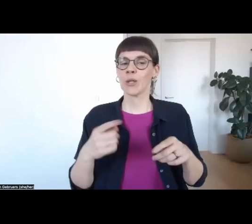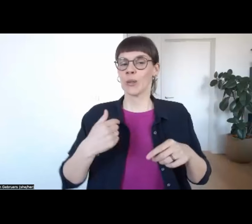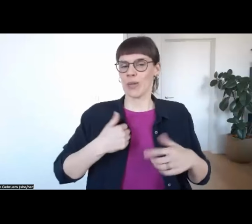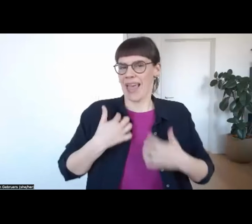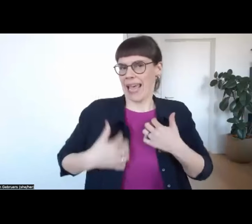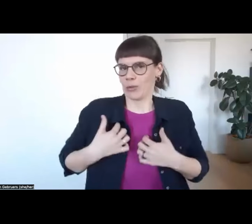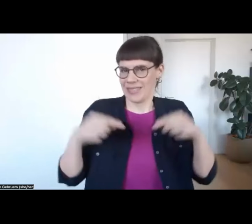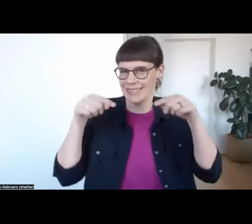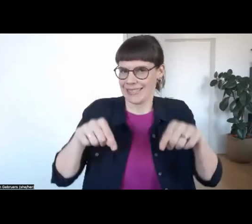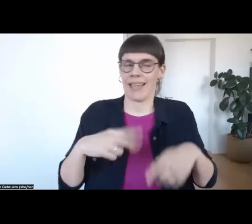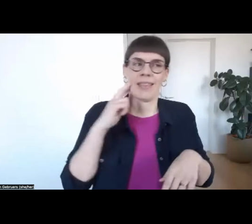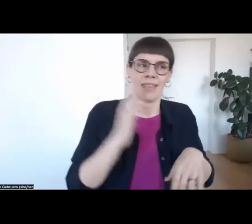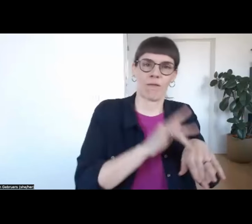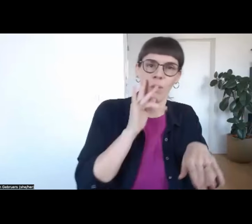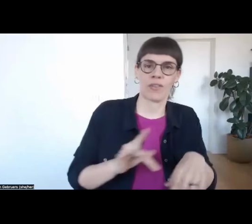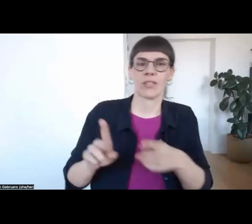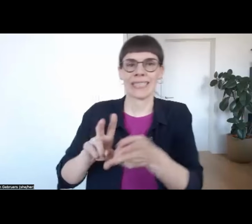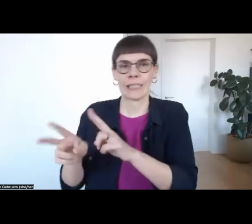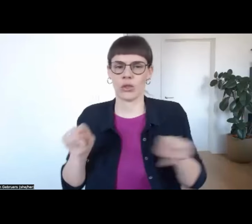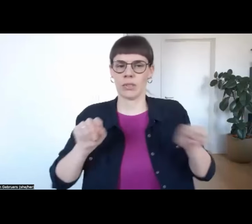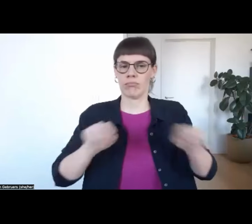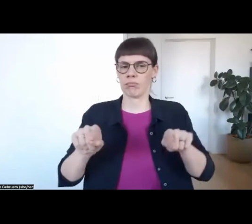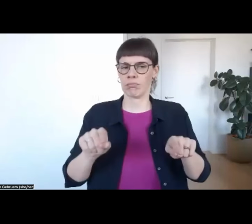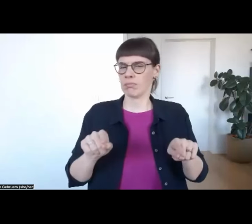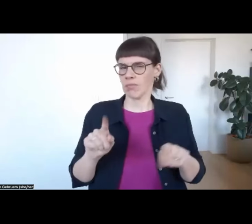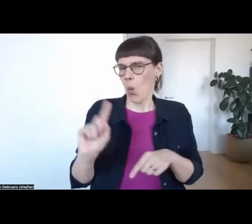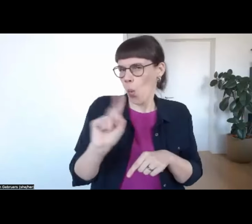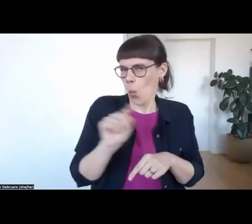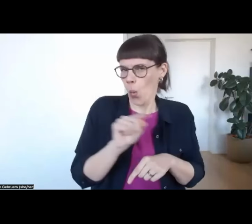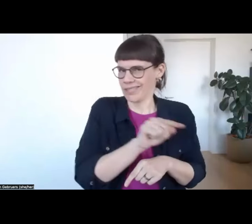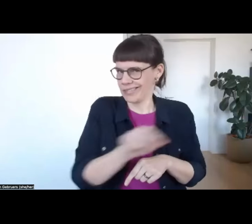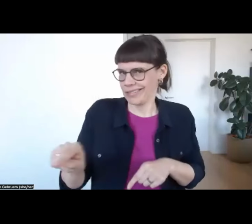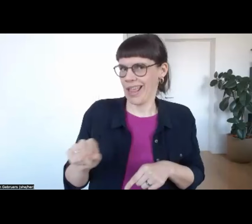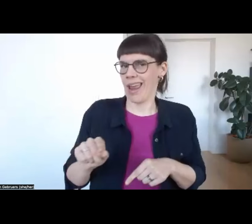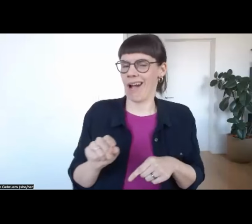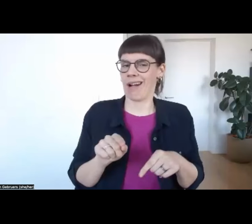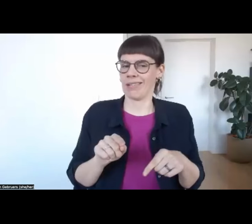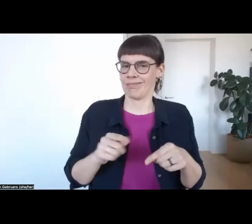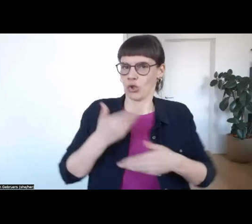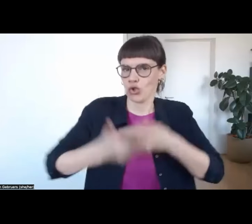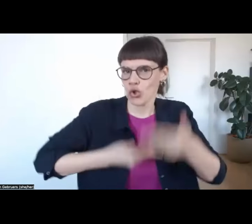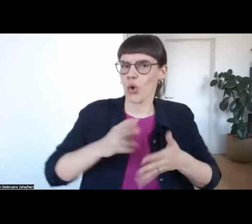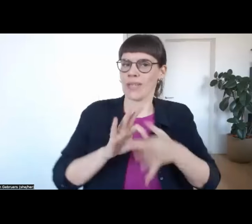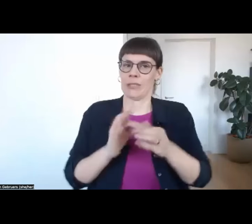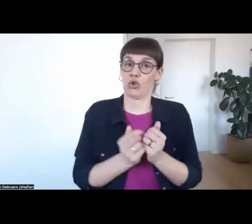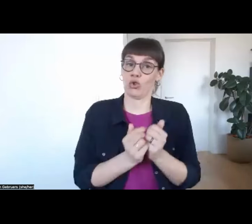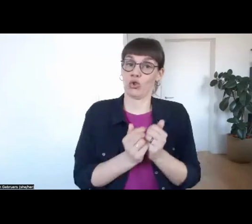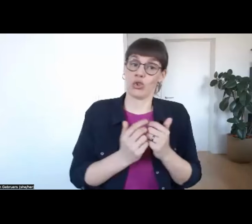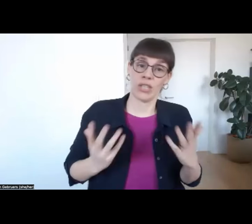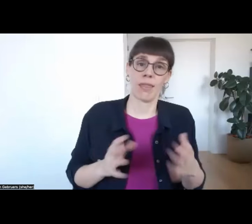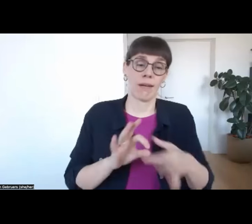their stories. And so I'm really interested in this, in both deaf professionals and interpreters in international